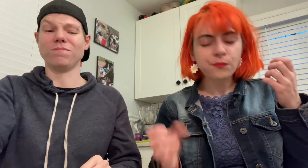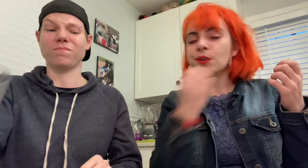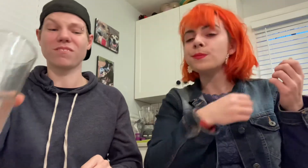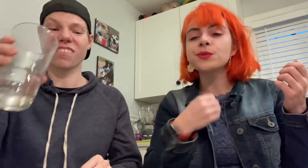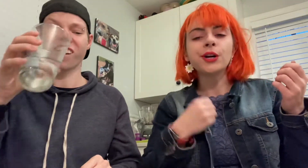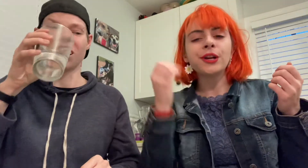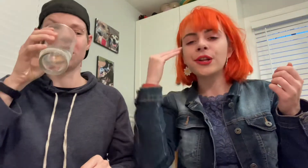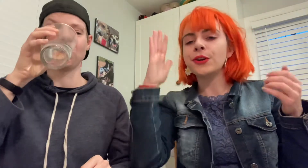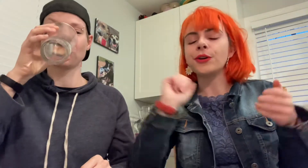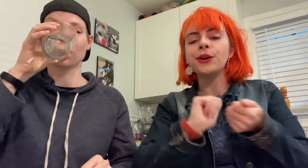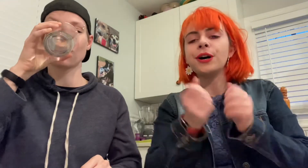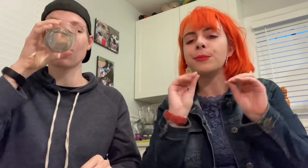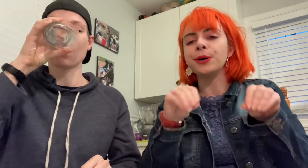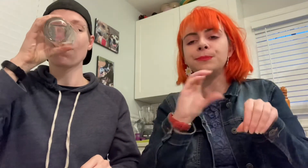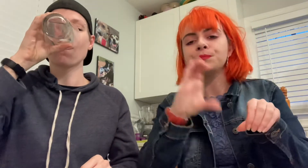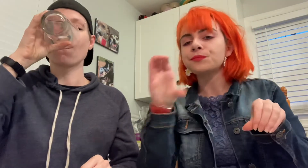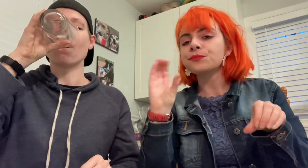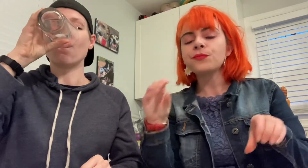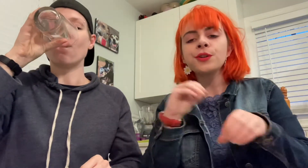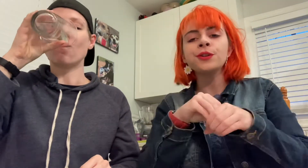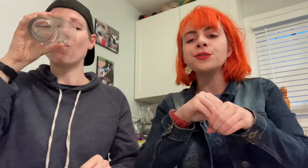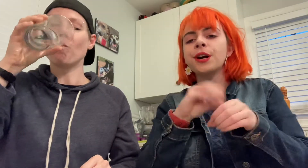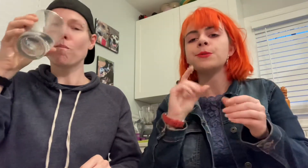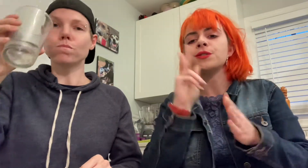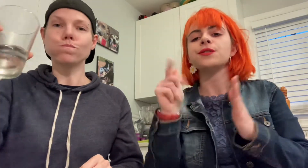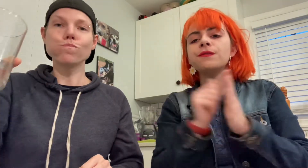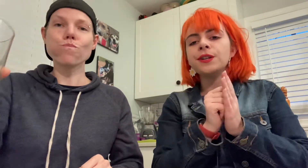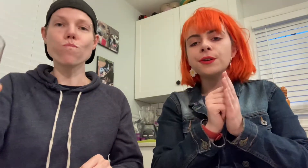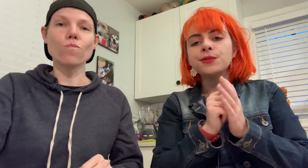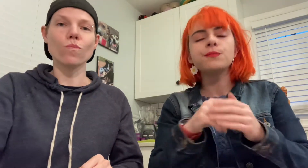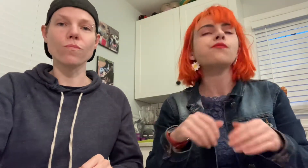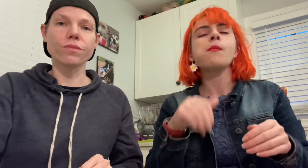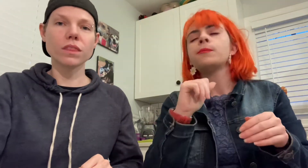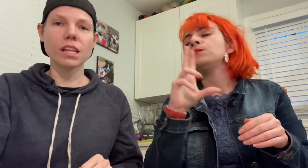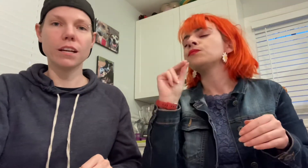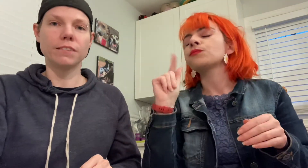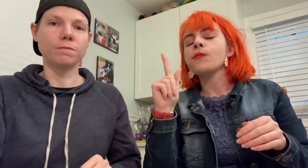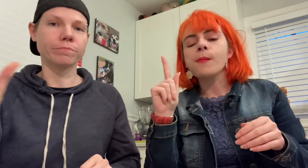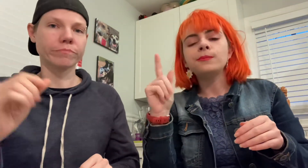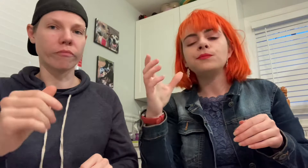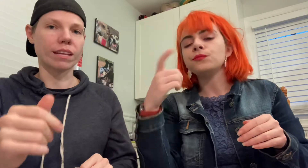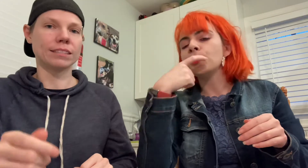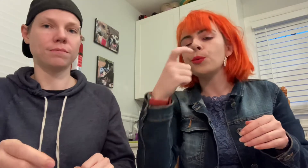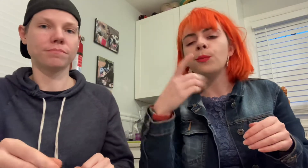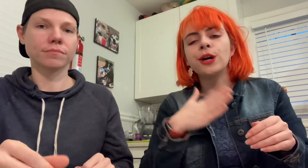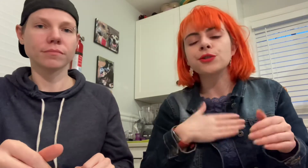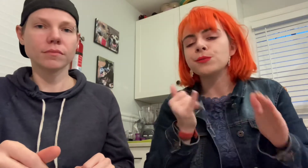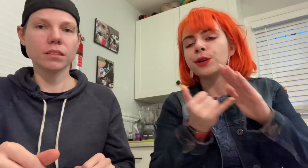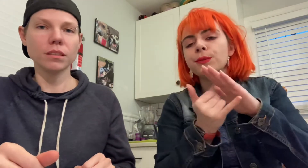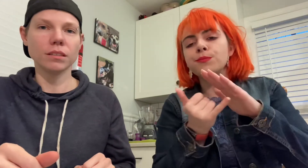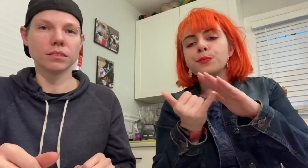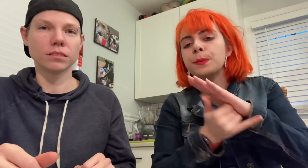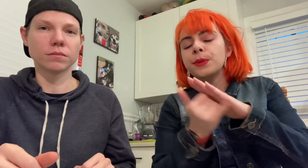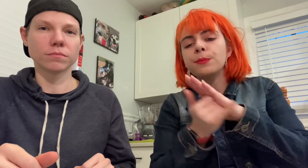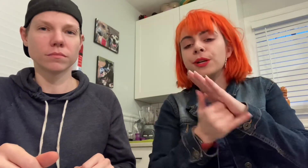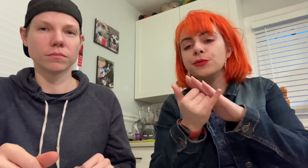I'm sorry that I don't know how to put closed captions in the videos. No one watches my